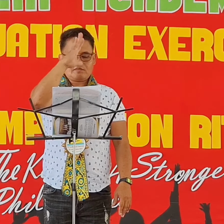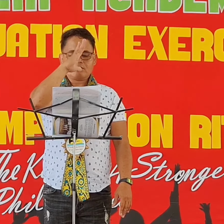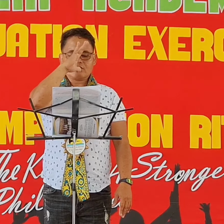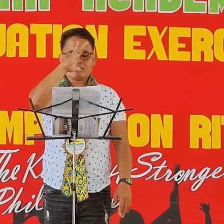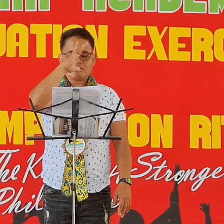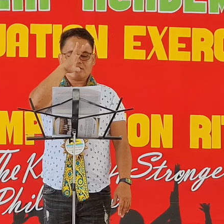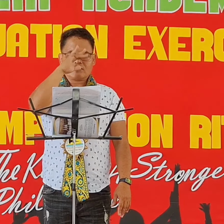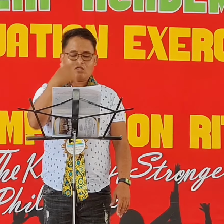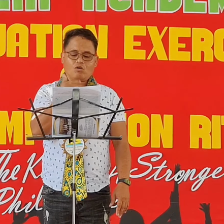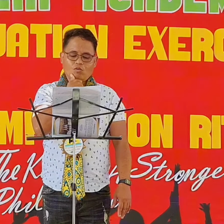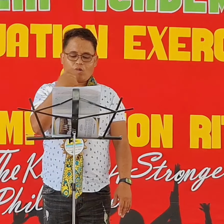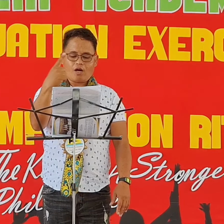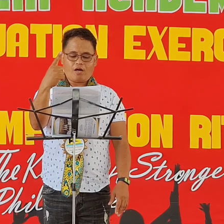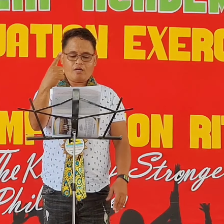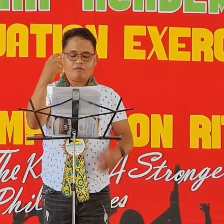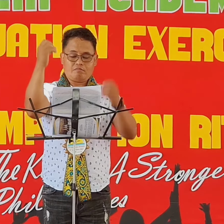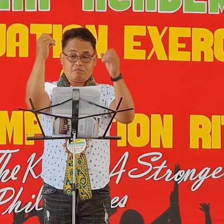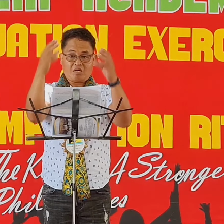My mother was a grade 1 teacher.